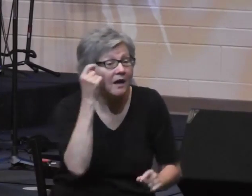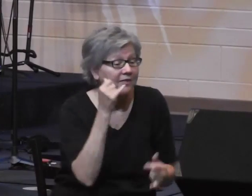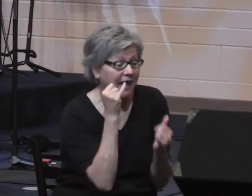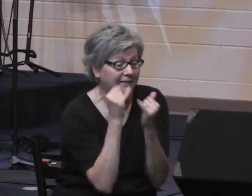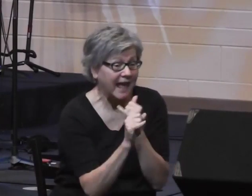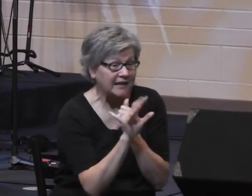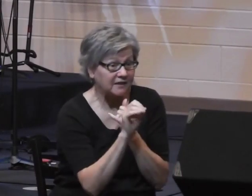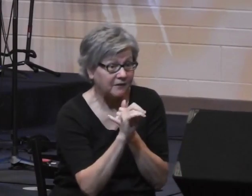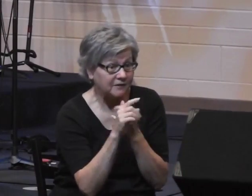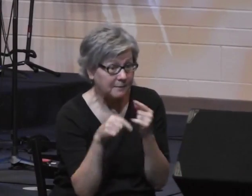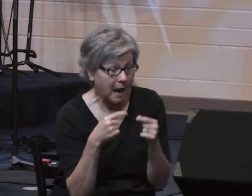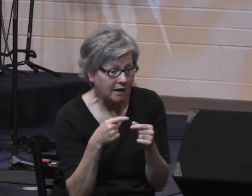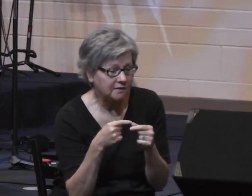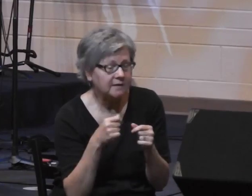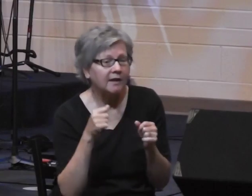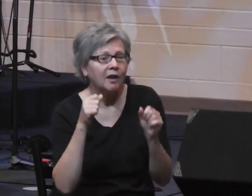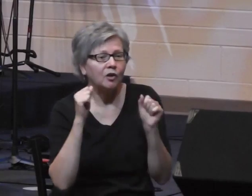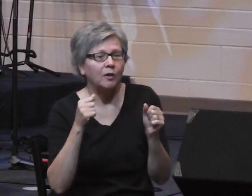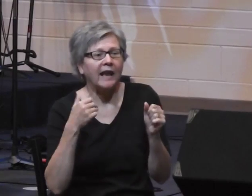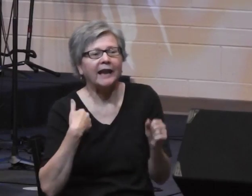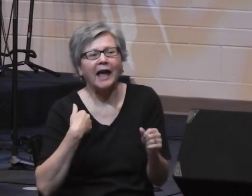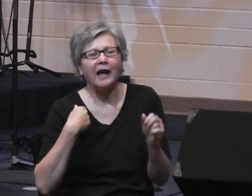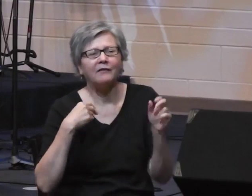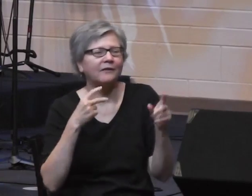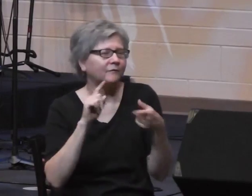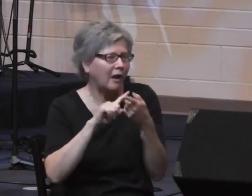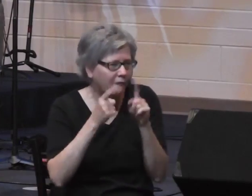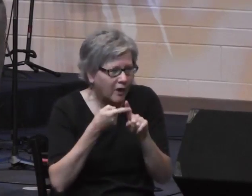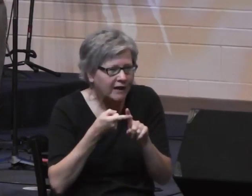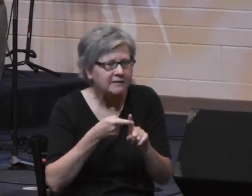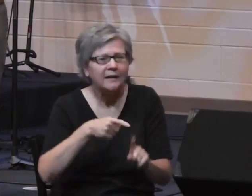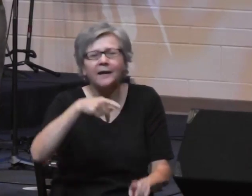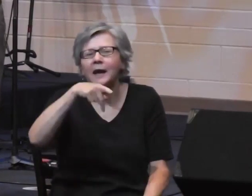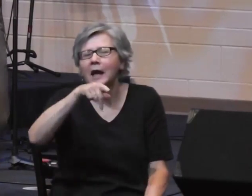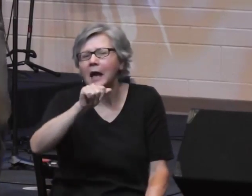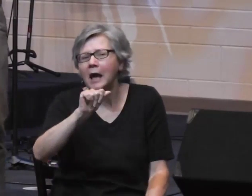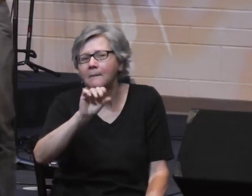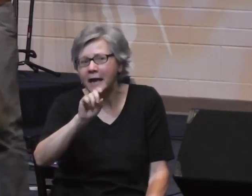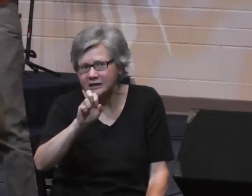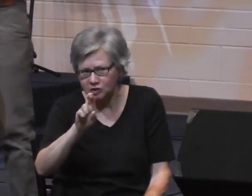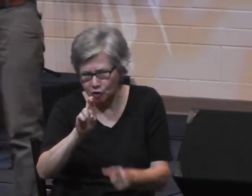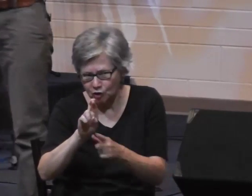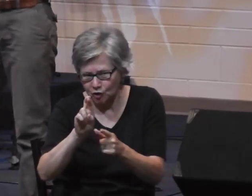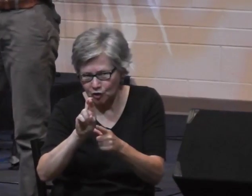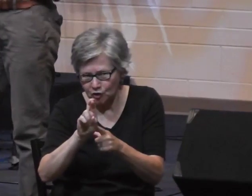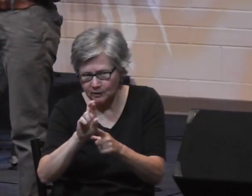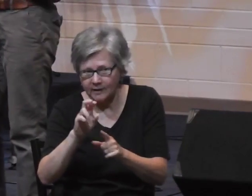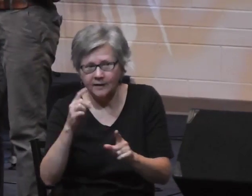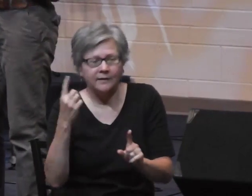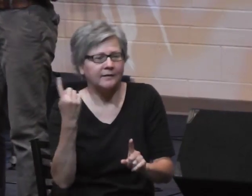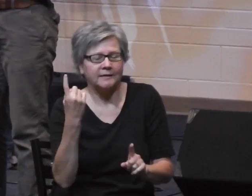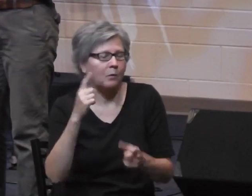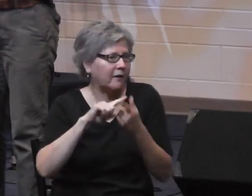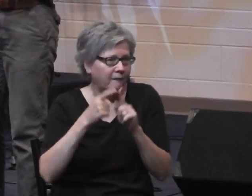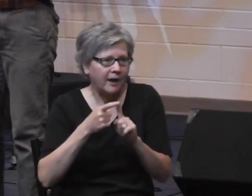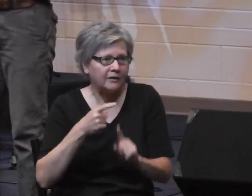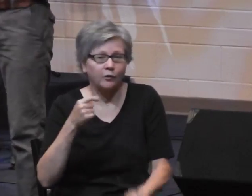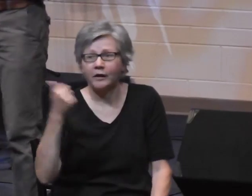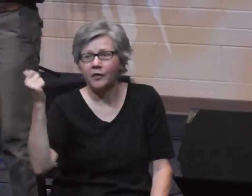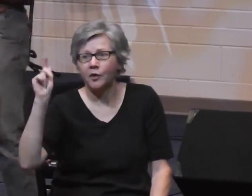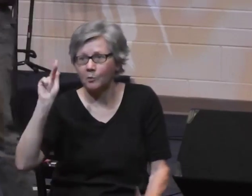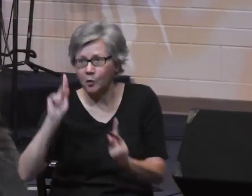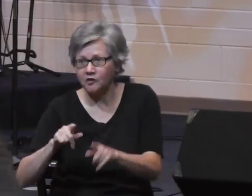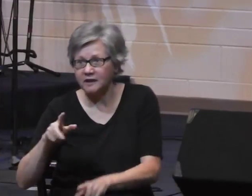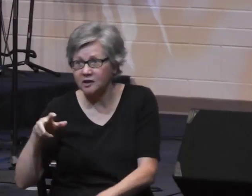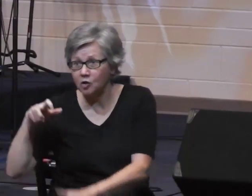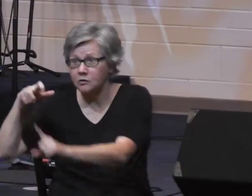last 50 miles, you get to have a pacer with you. You get to have a friend or somebody that you dragged off the street, and they get to run